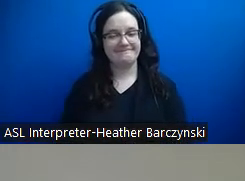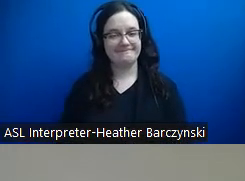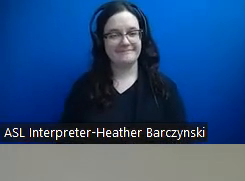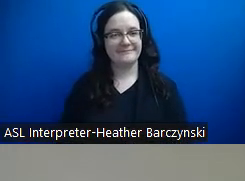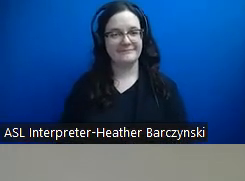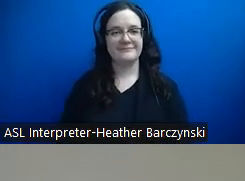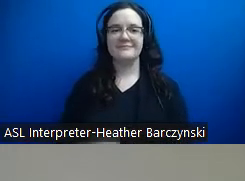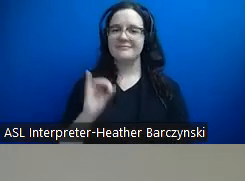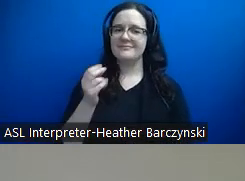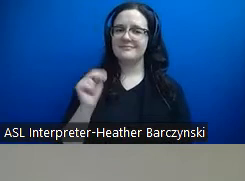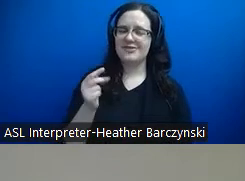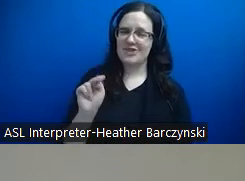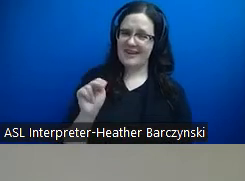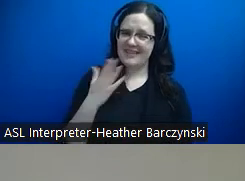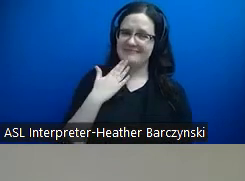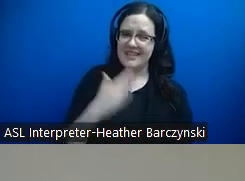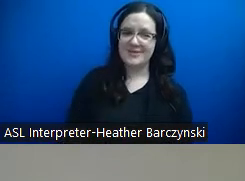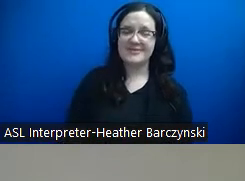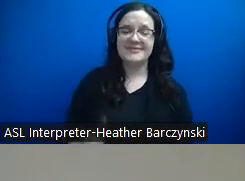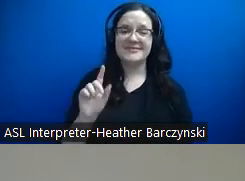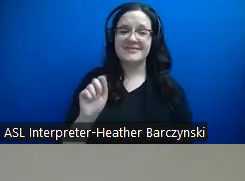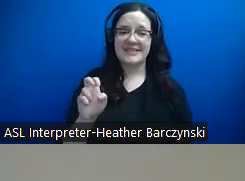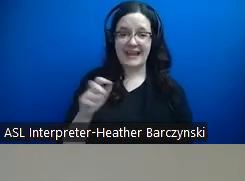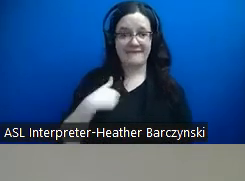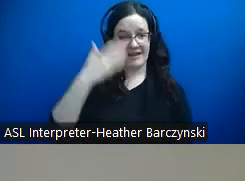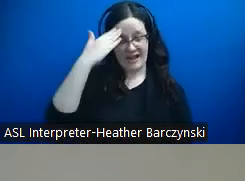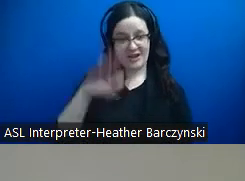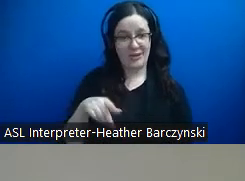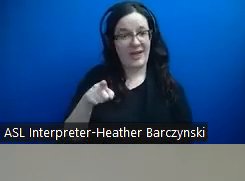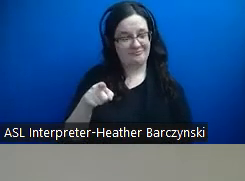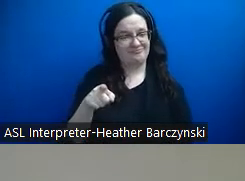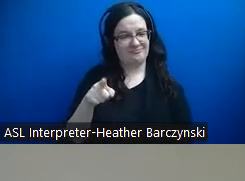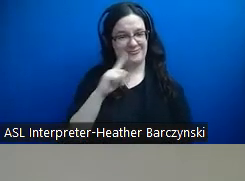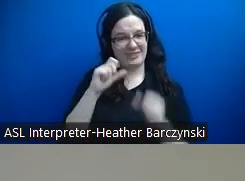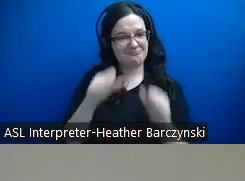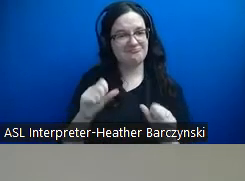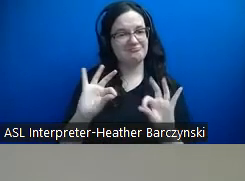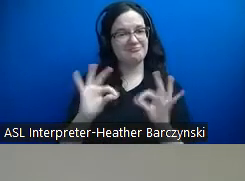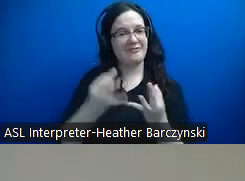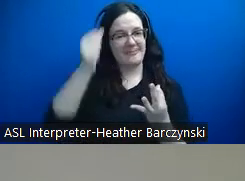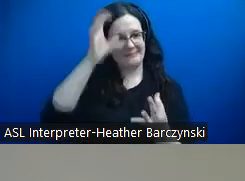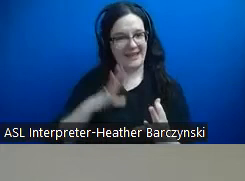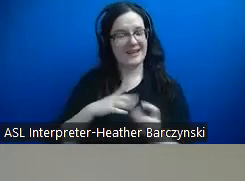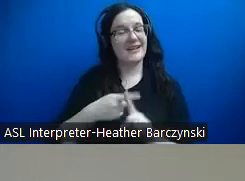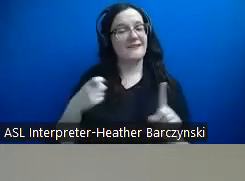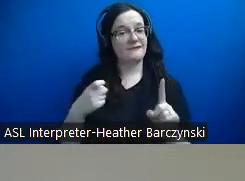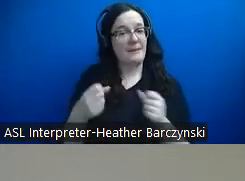Thank you, Dave. I know you're a family man. From a loved one's perspective, how did you impact them?